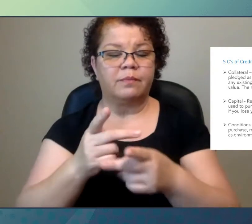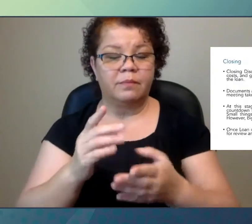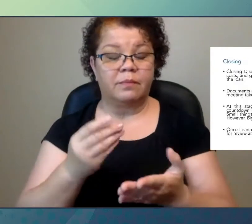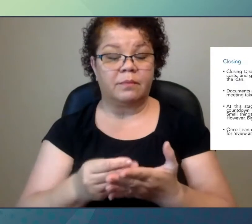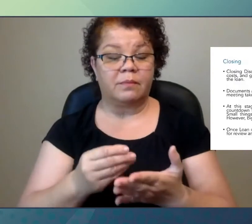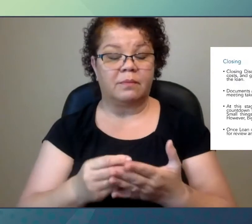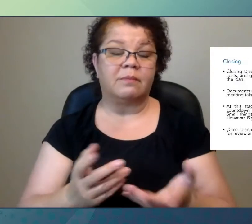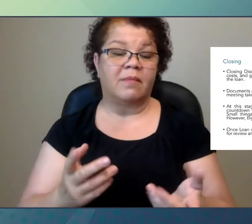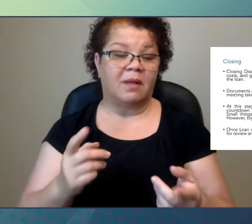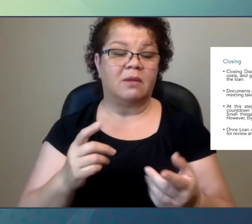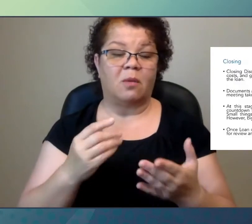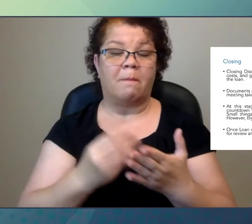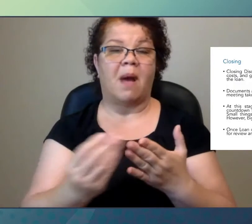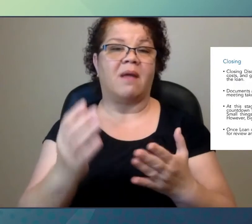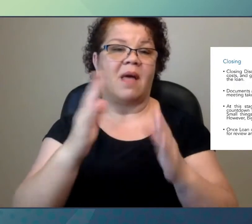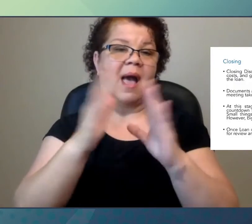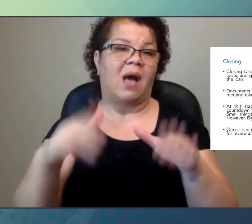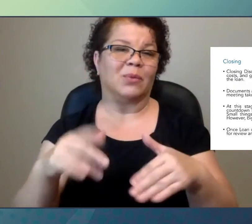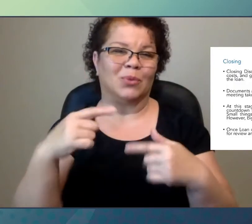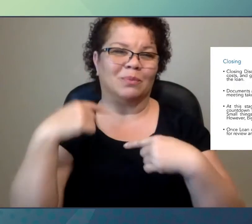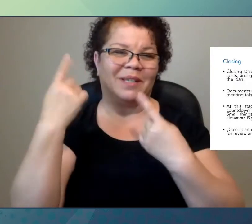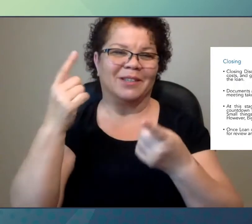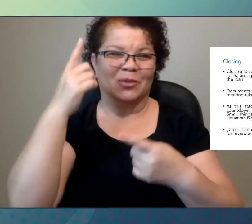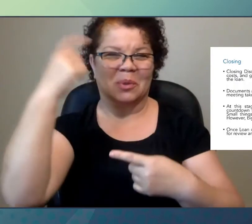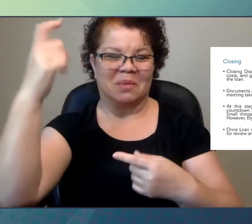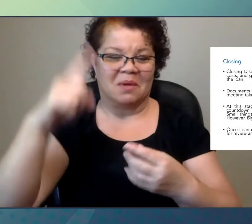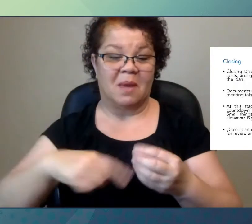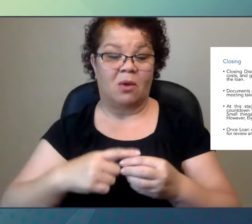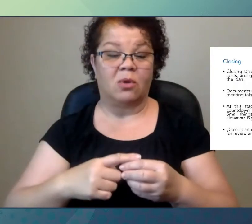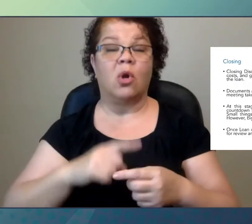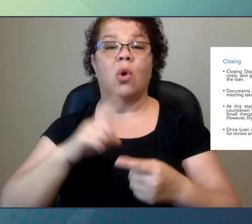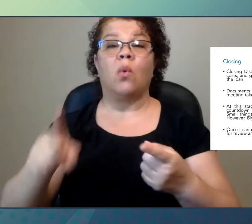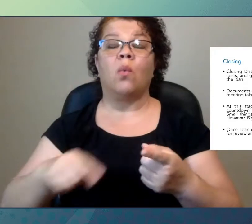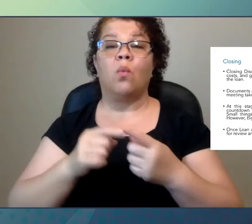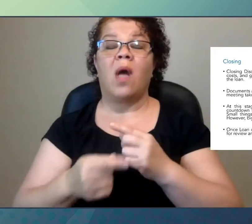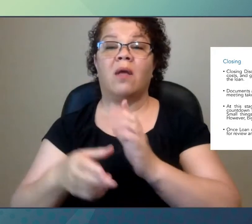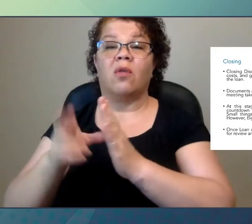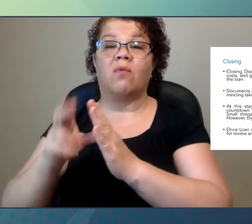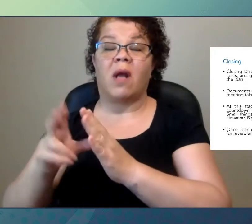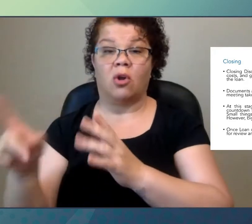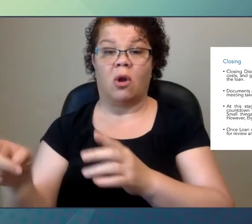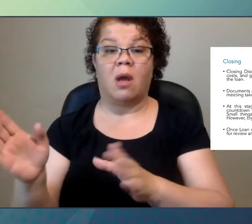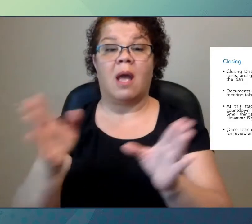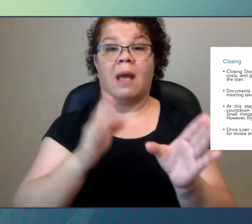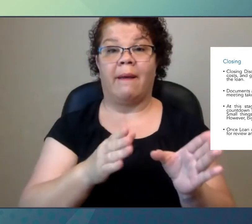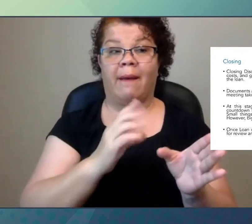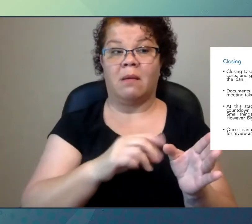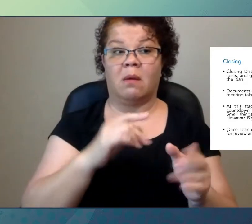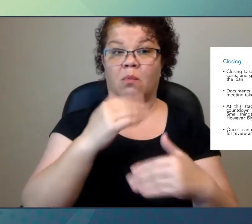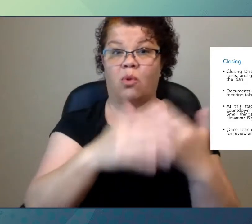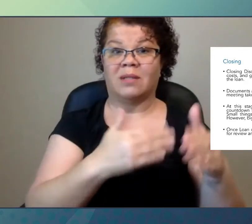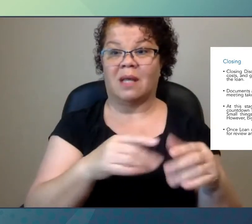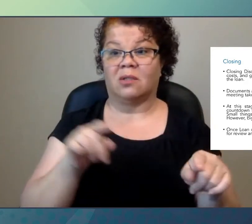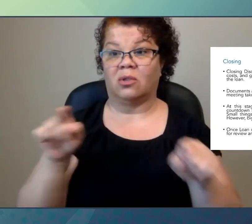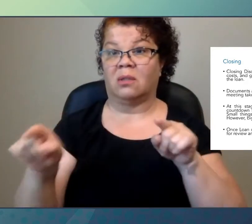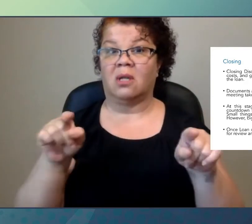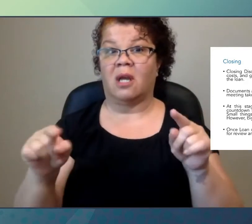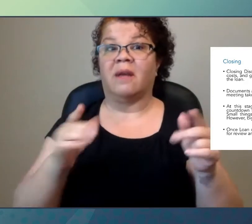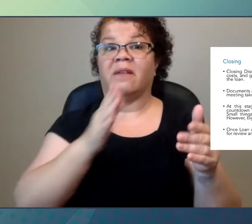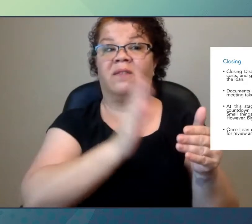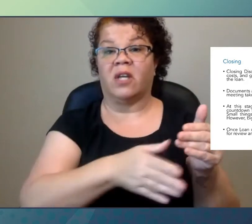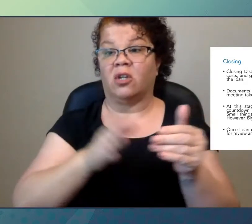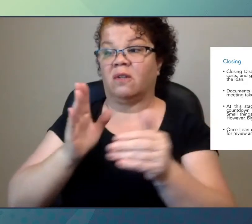been dreaming of. So once the underwriter and processor completes their process,